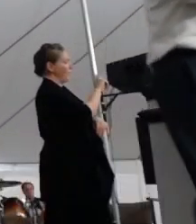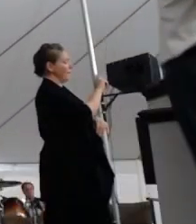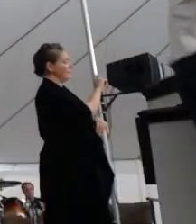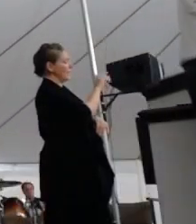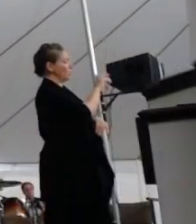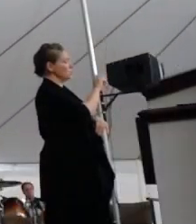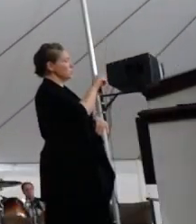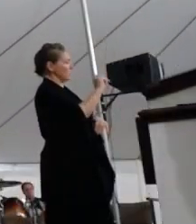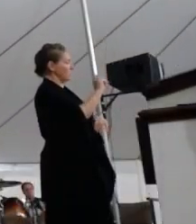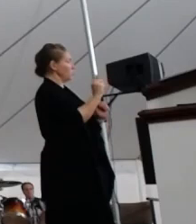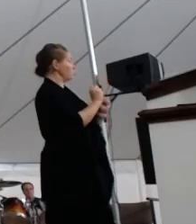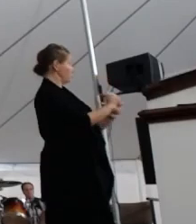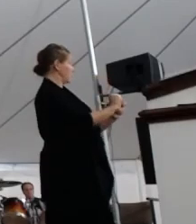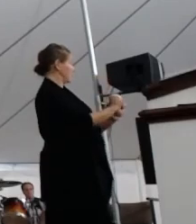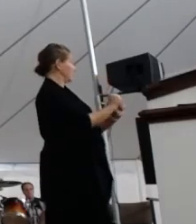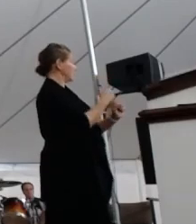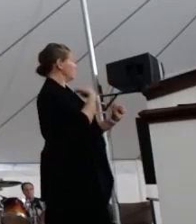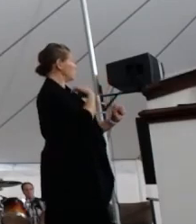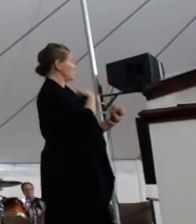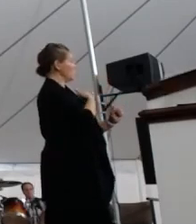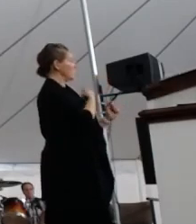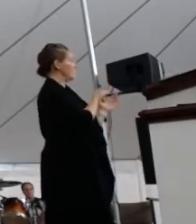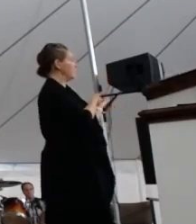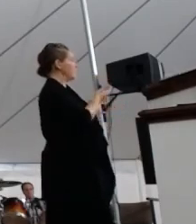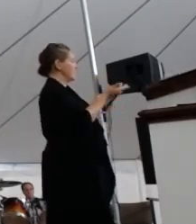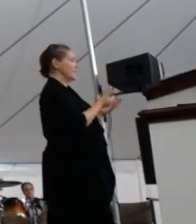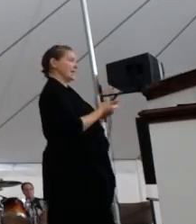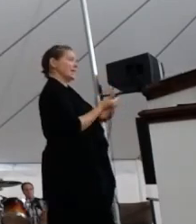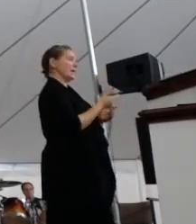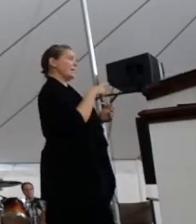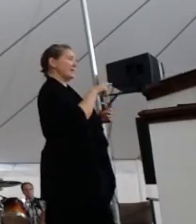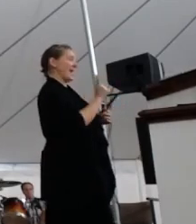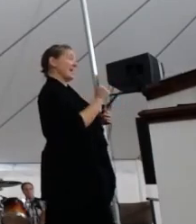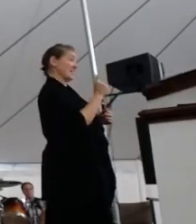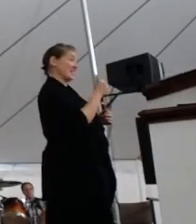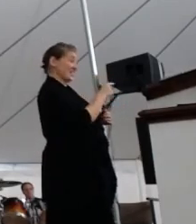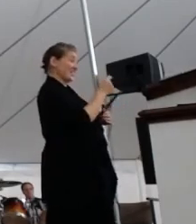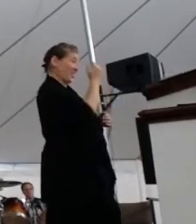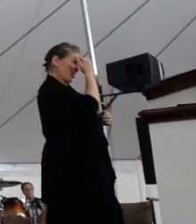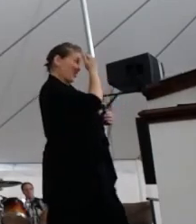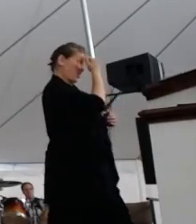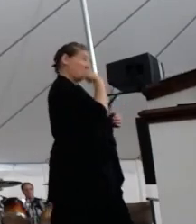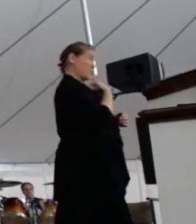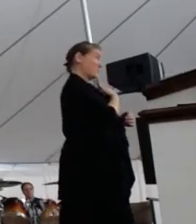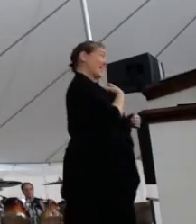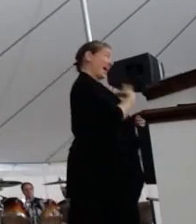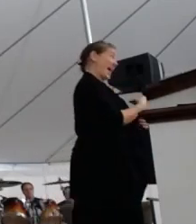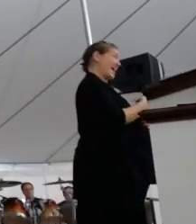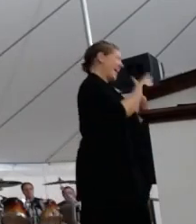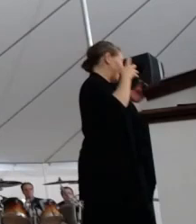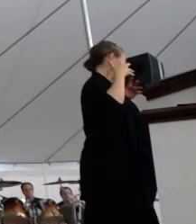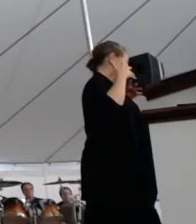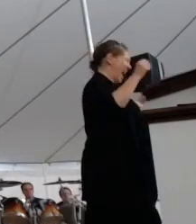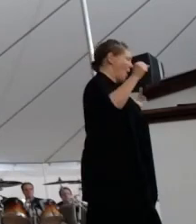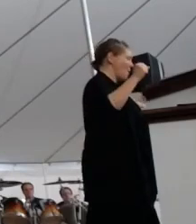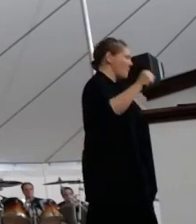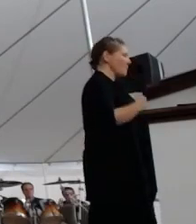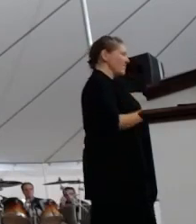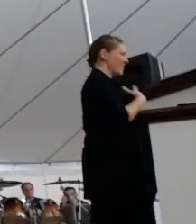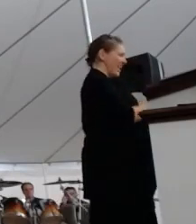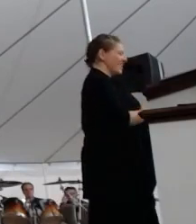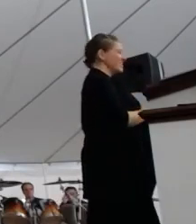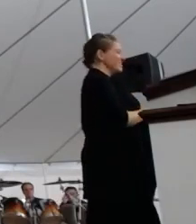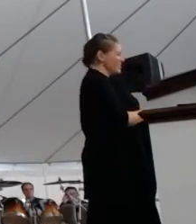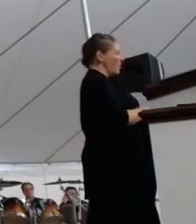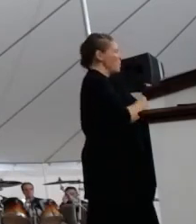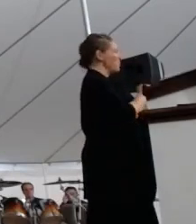and we began to bring all our PA equipment. If you know anything about us, we like being loud. We like being loud. And so we